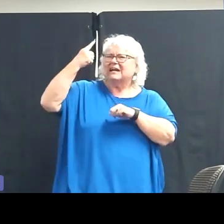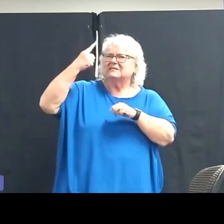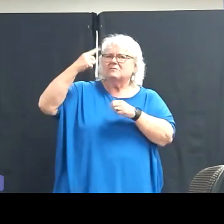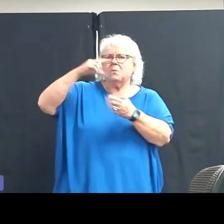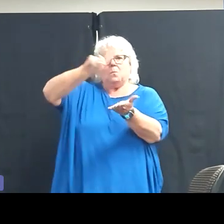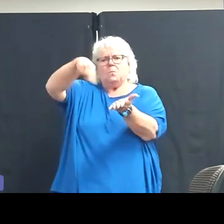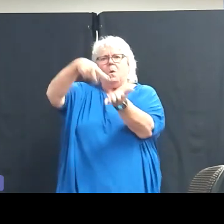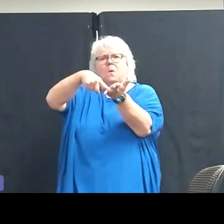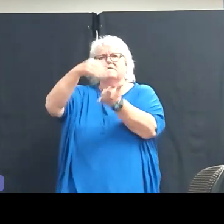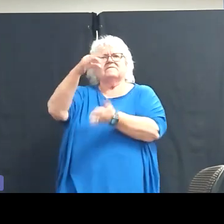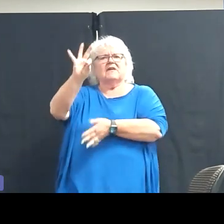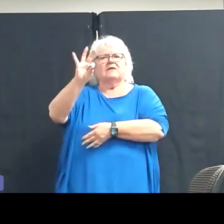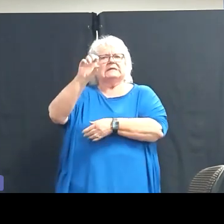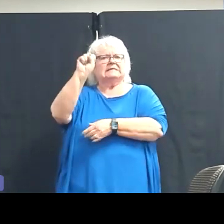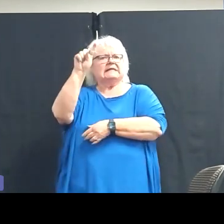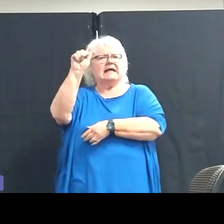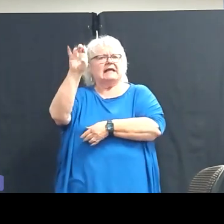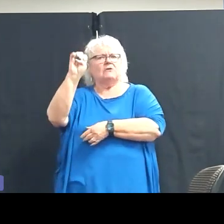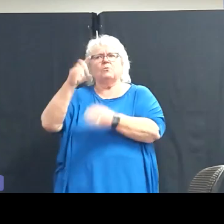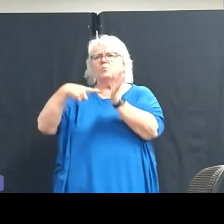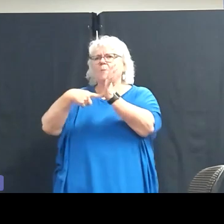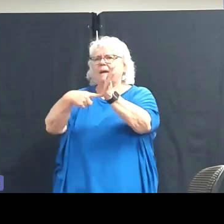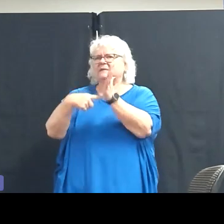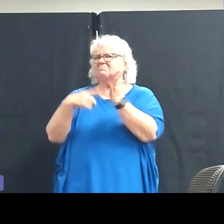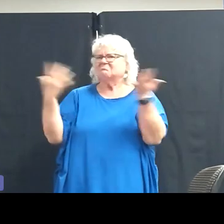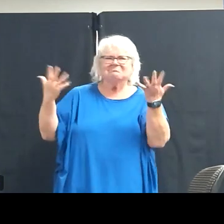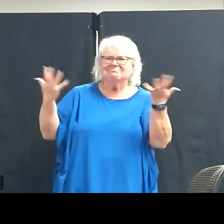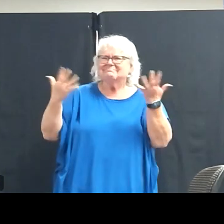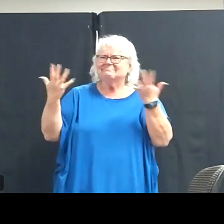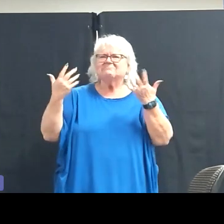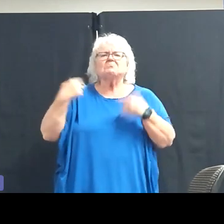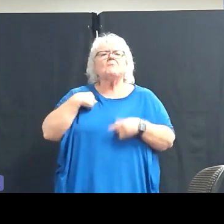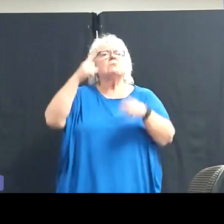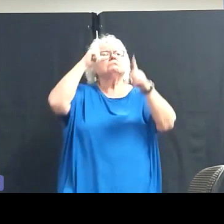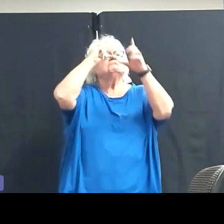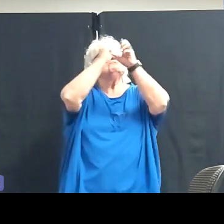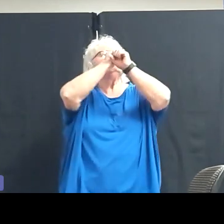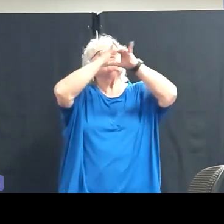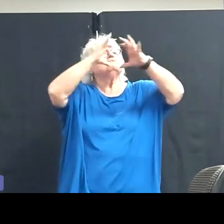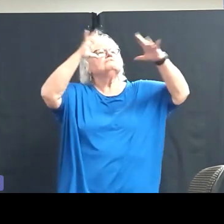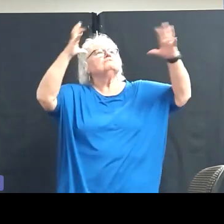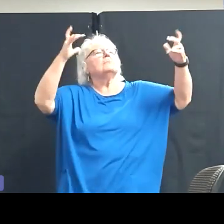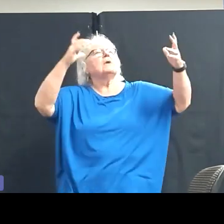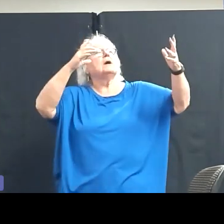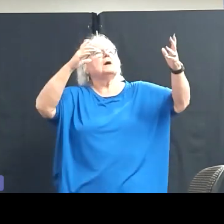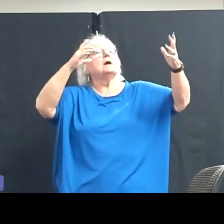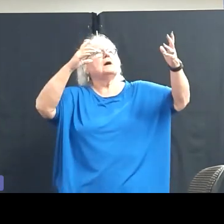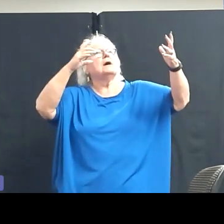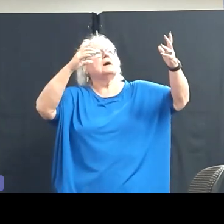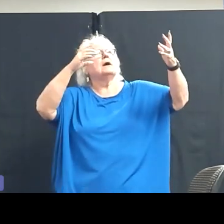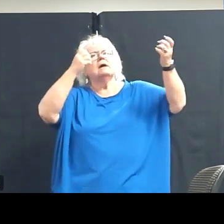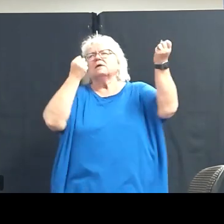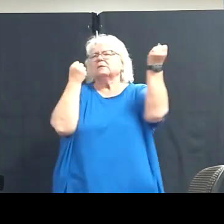you tonight is because I want to understand what the role of our state representative is on the